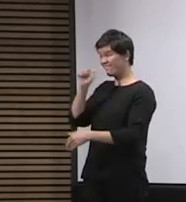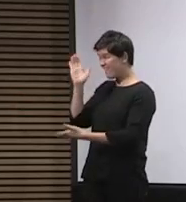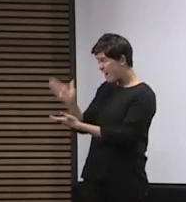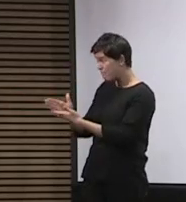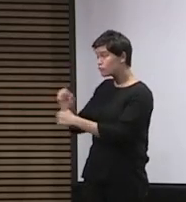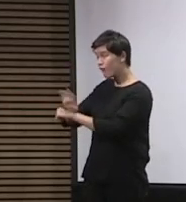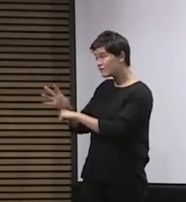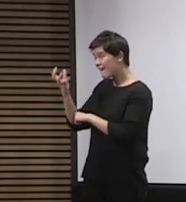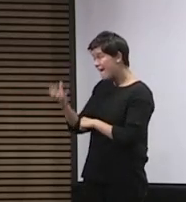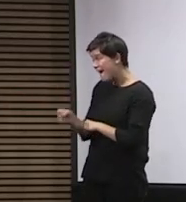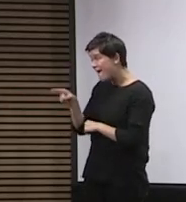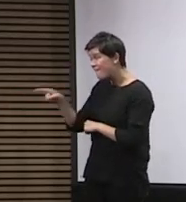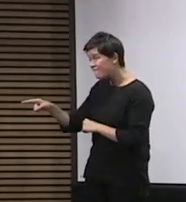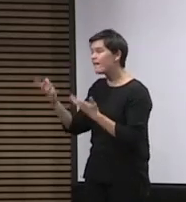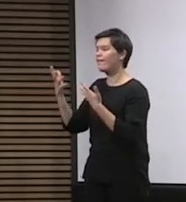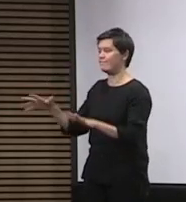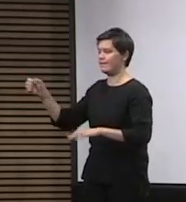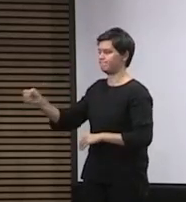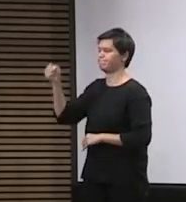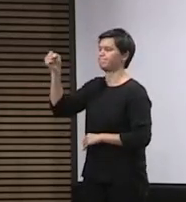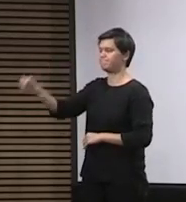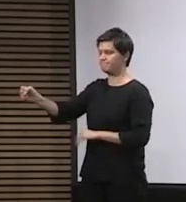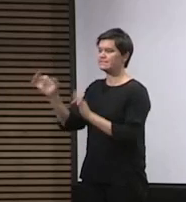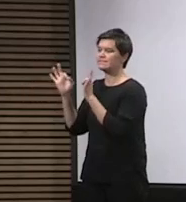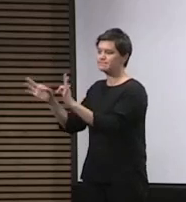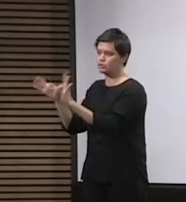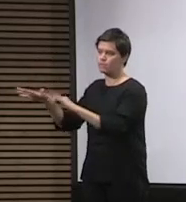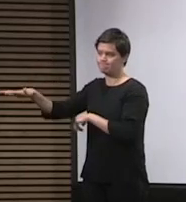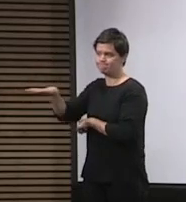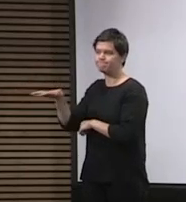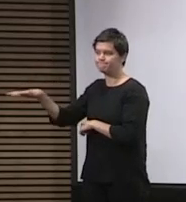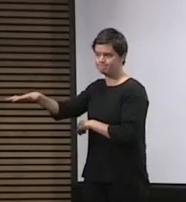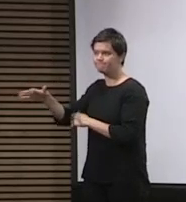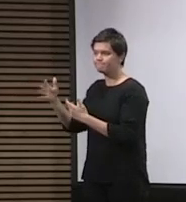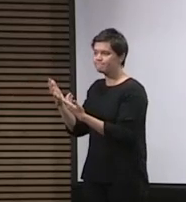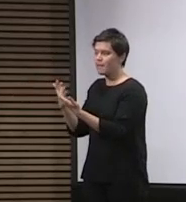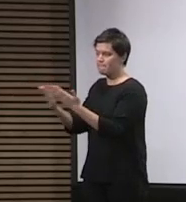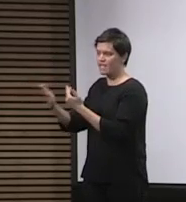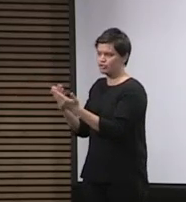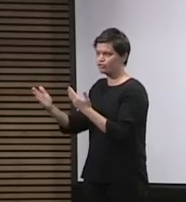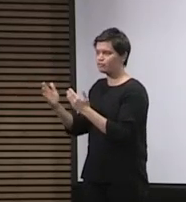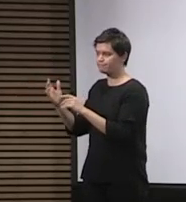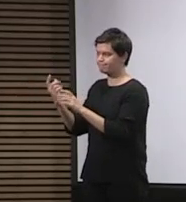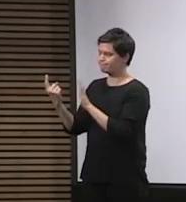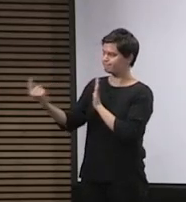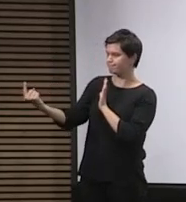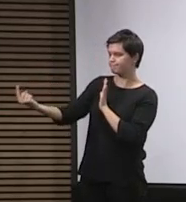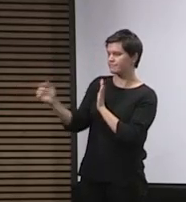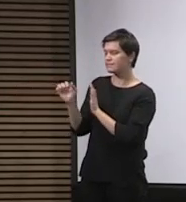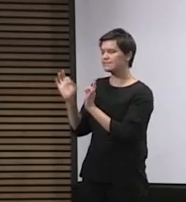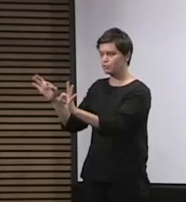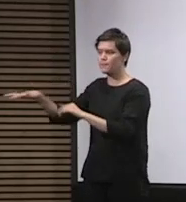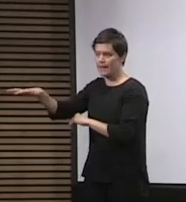classed as a case, and they're being kept in a special, or they will be managed in a special isolation facility.